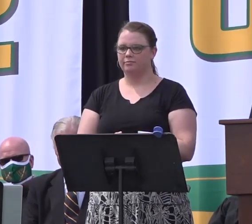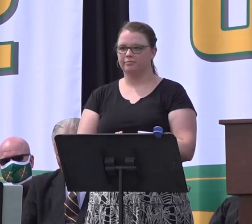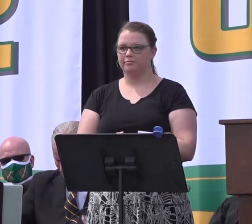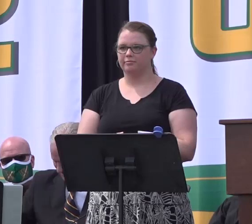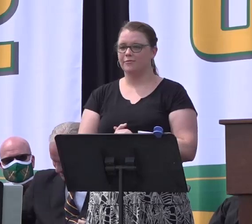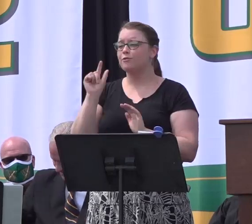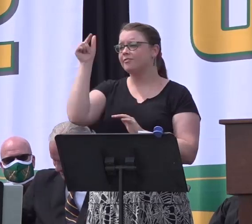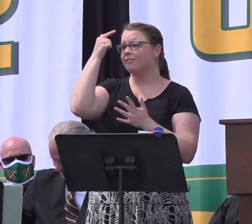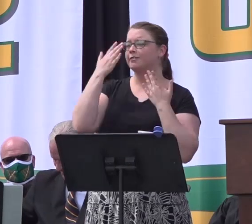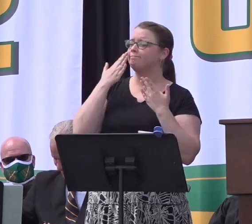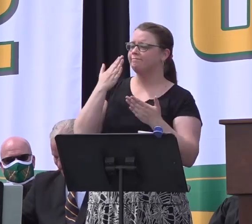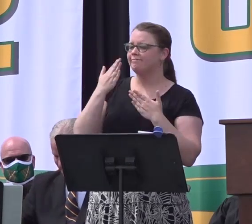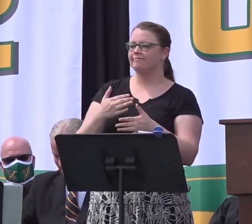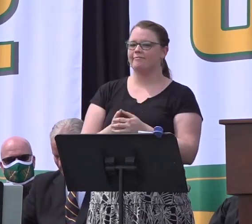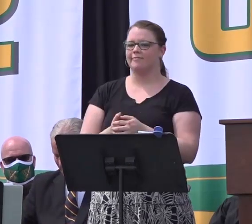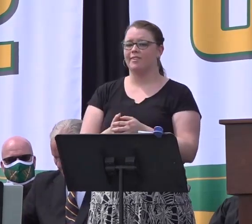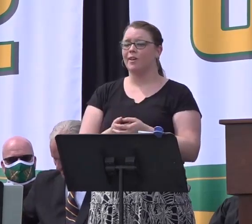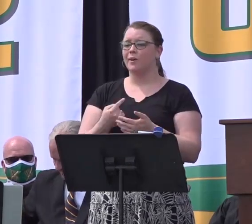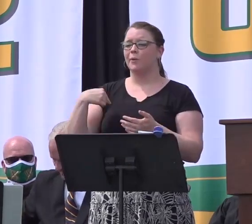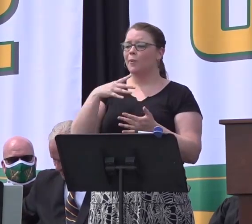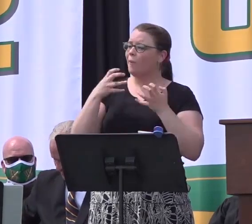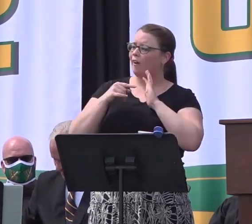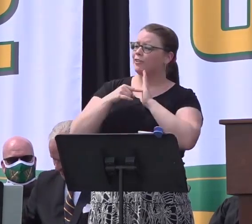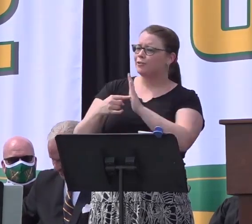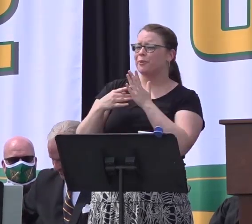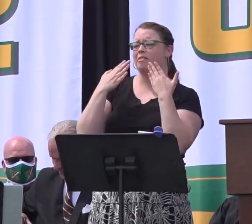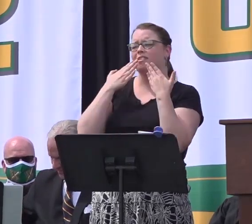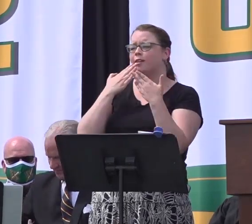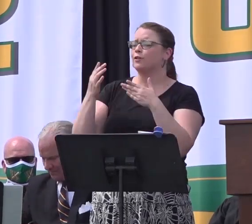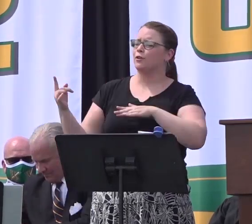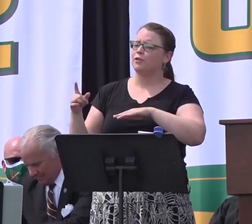Thank you, Governor. As a token of our appreciation for you taking your time,